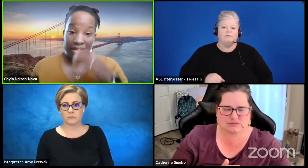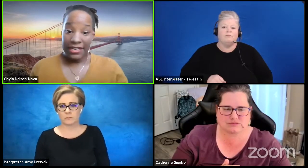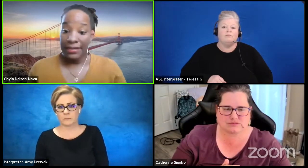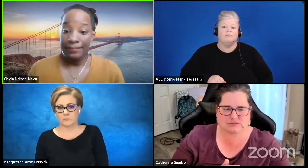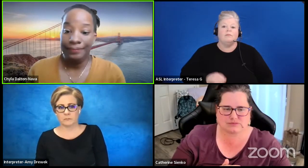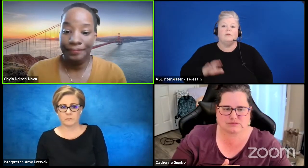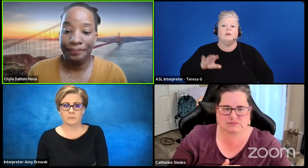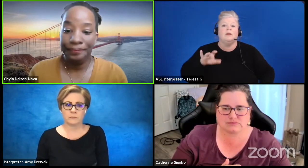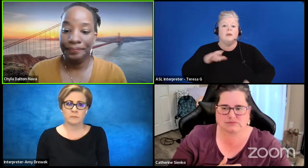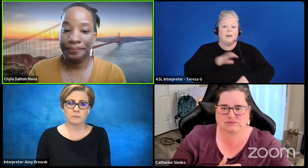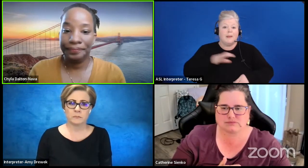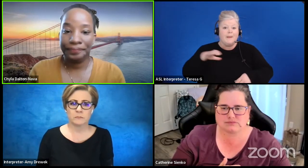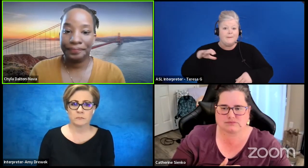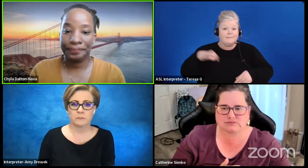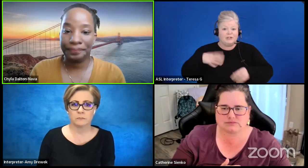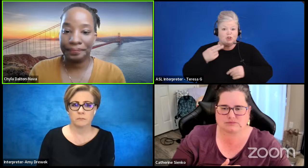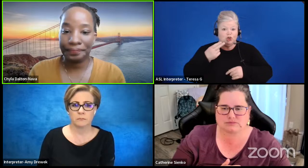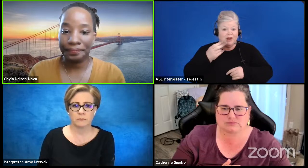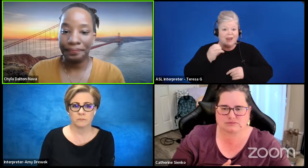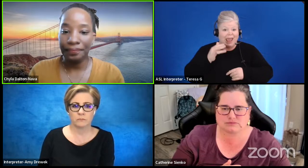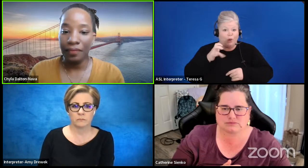Commissioner Herron,